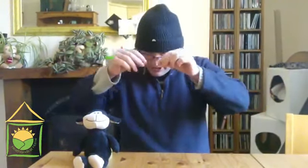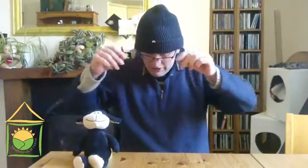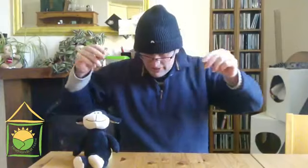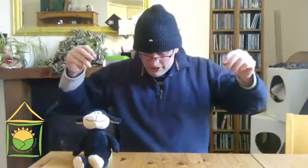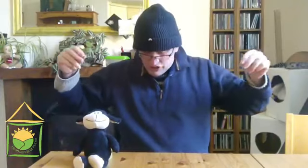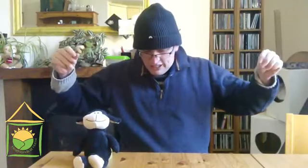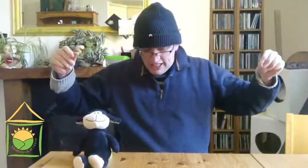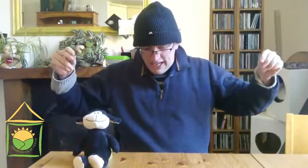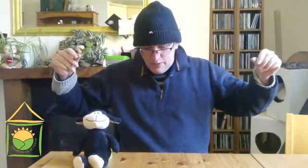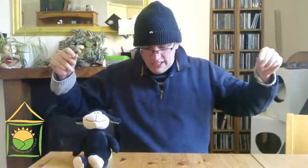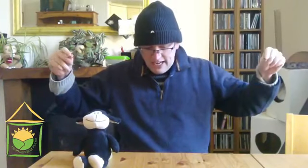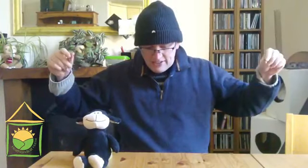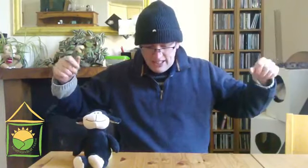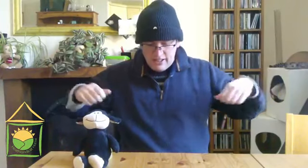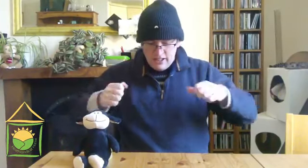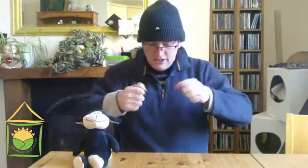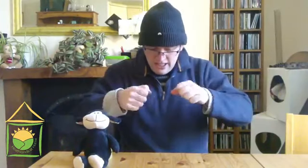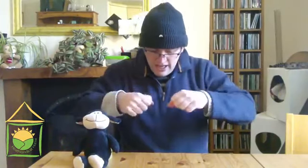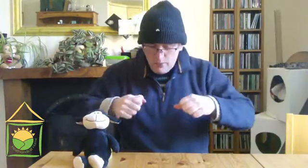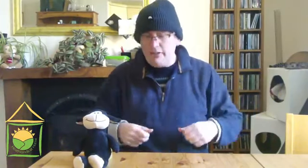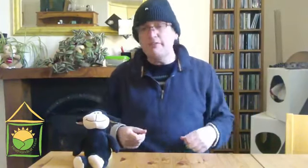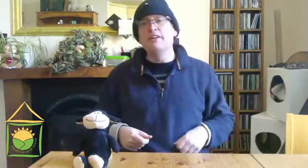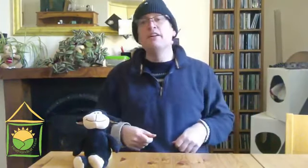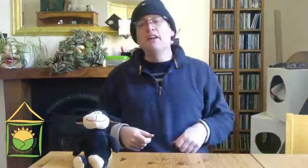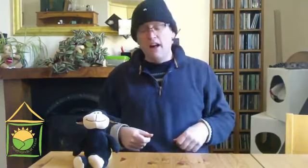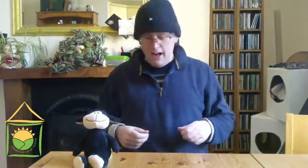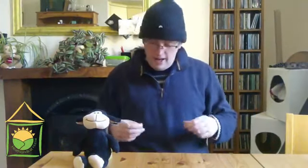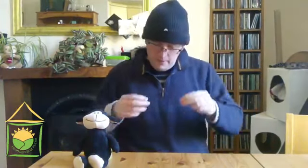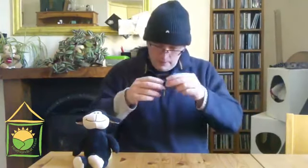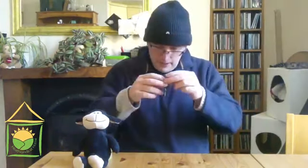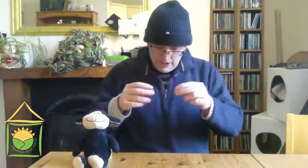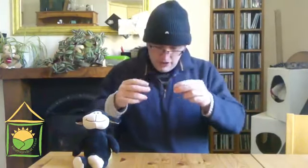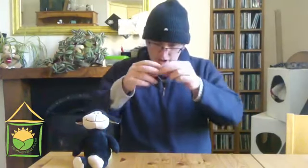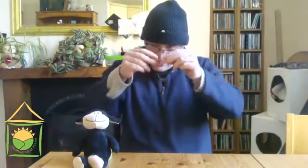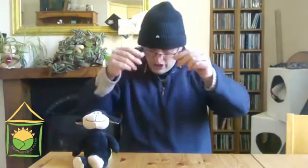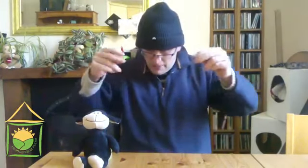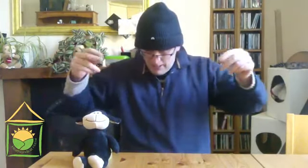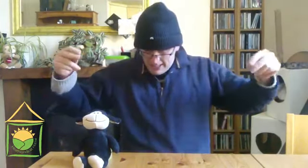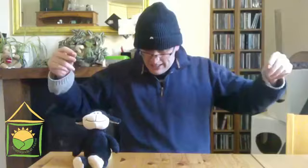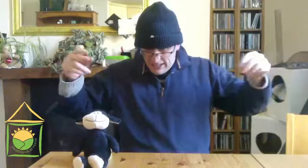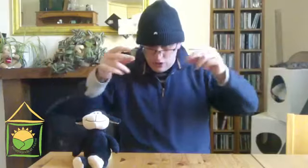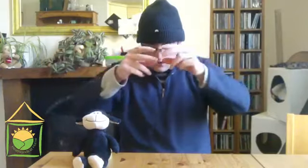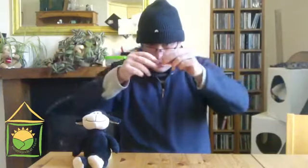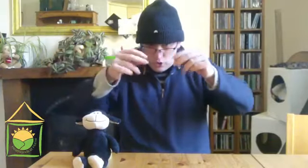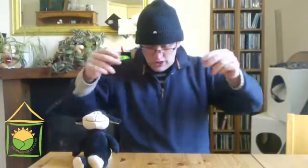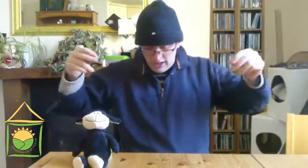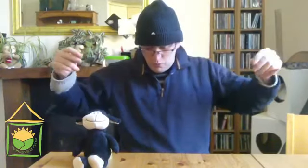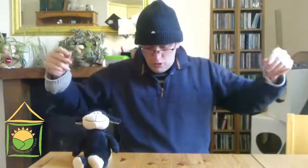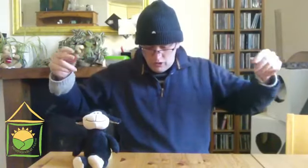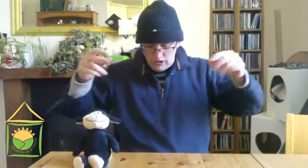very stringy when you get it to knit with. So they're kind of making that cord, that wool